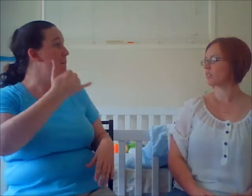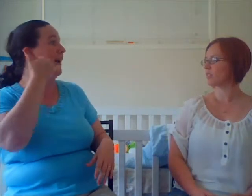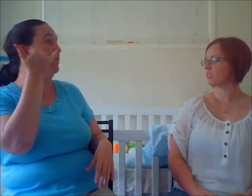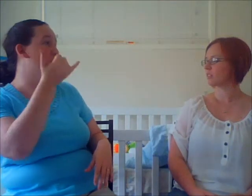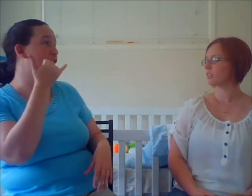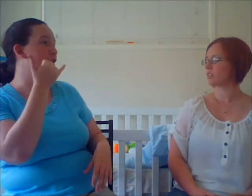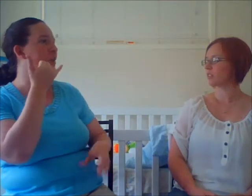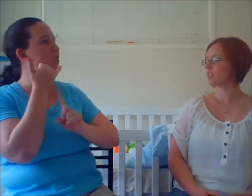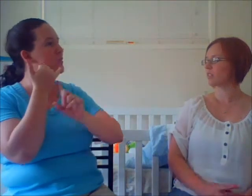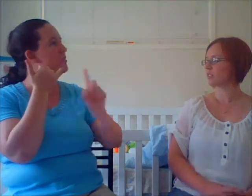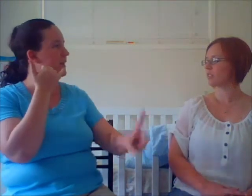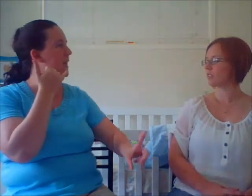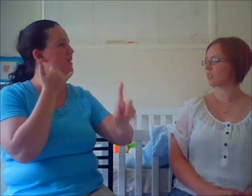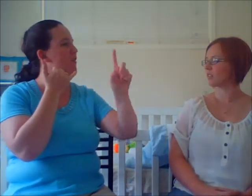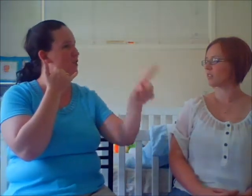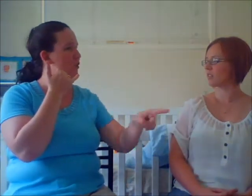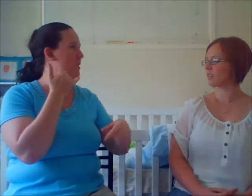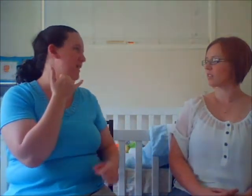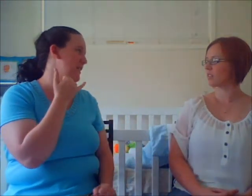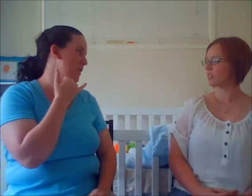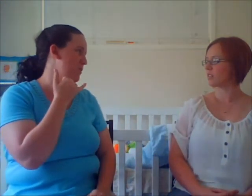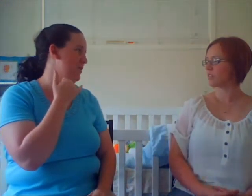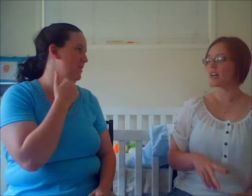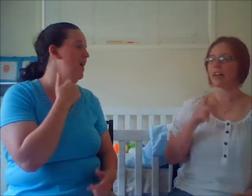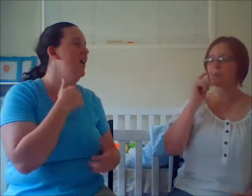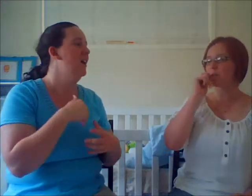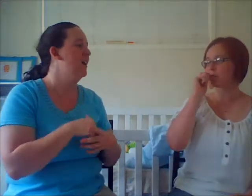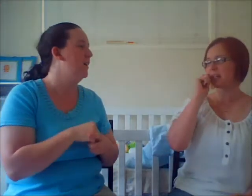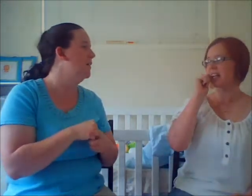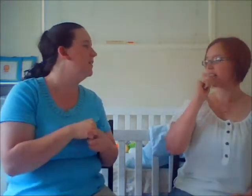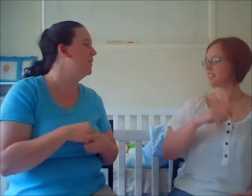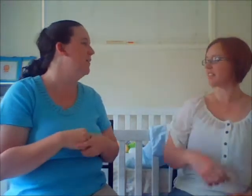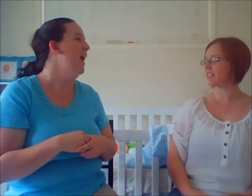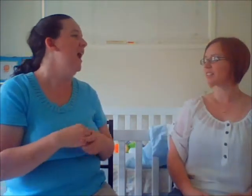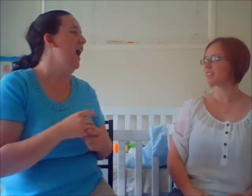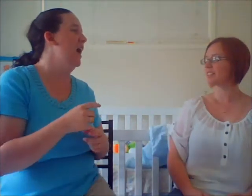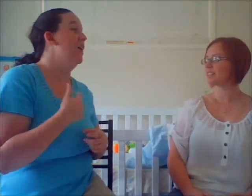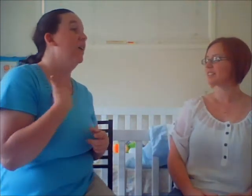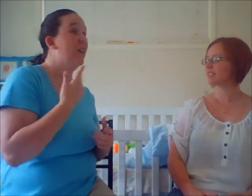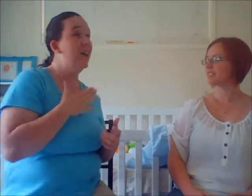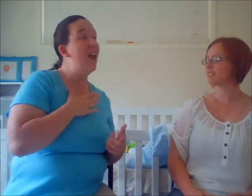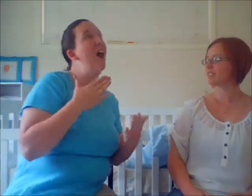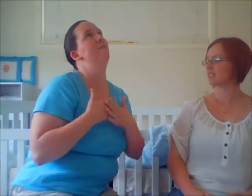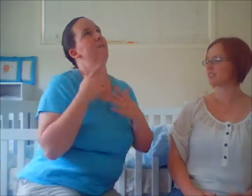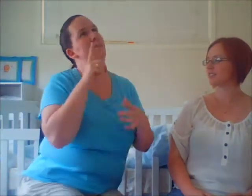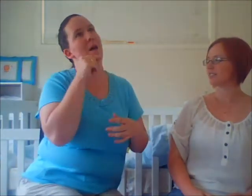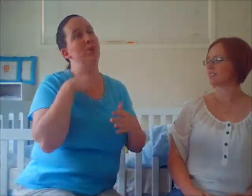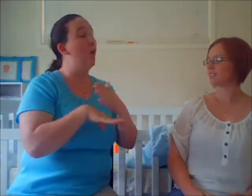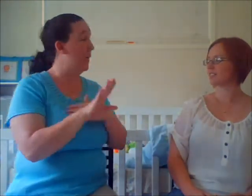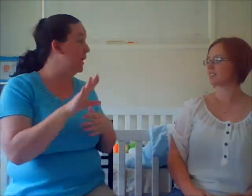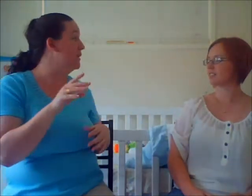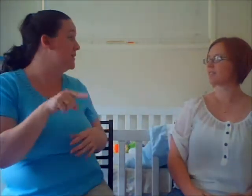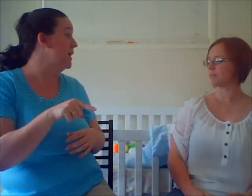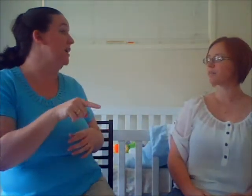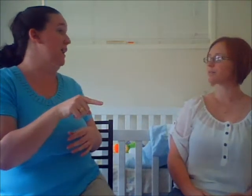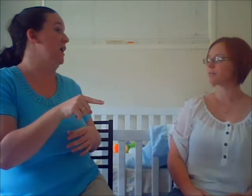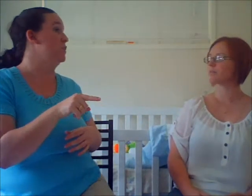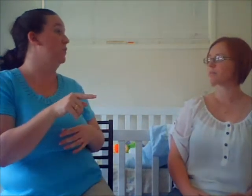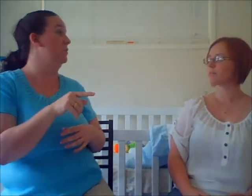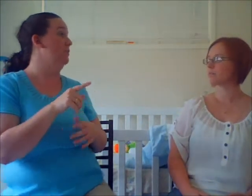up the phone and use the relay service to contact a deaf person. That would be neat. And I'd love them to be able to go in and see the actual